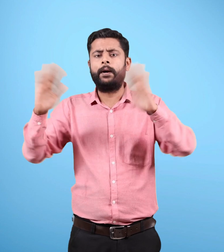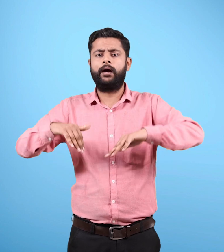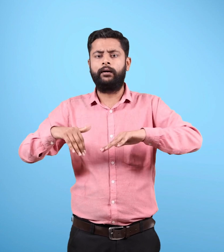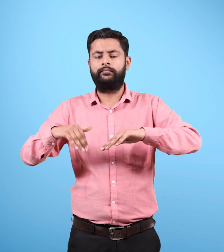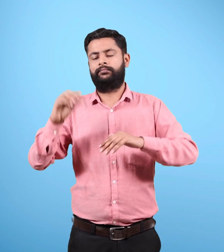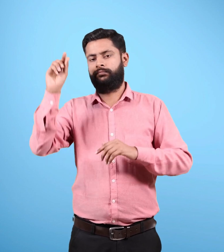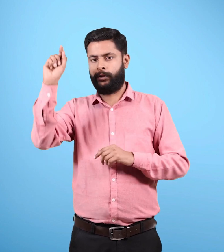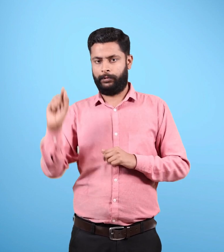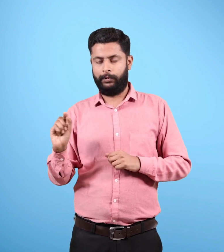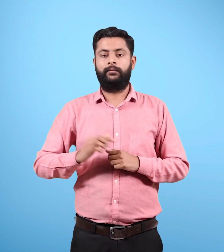Sources.